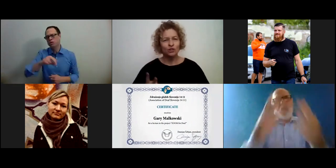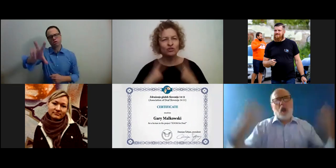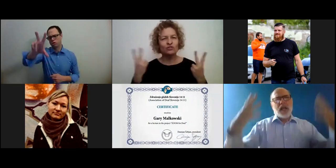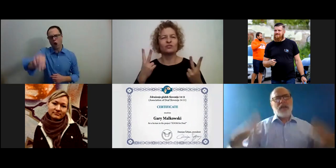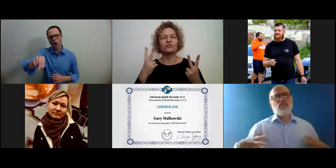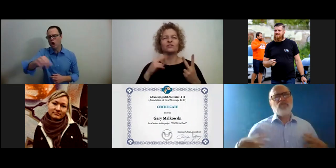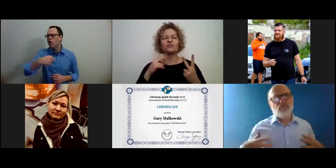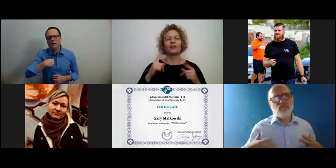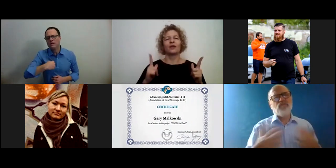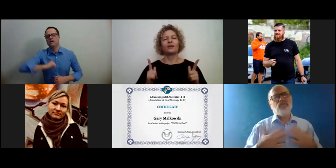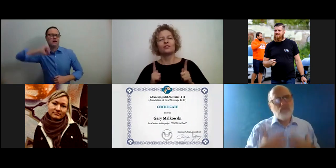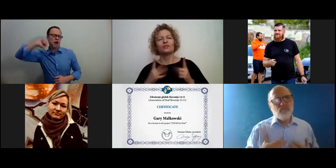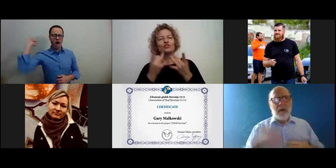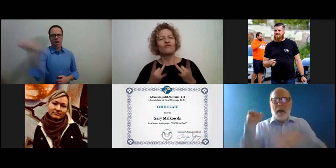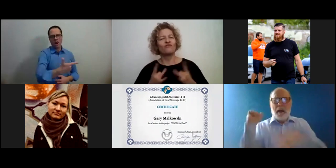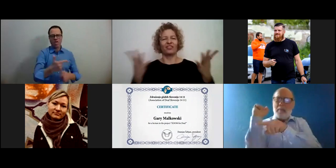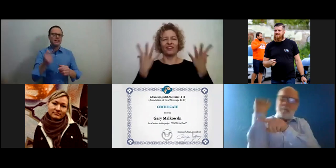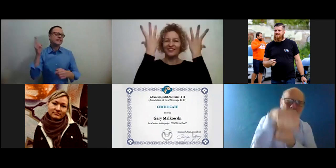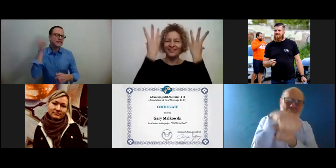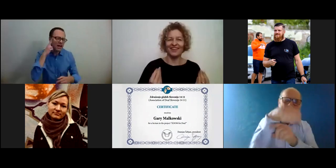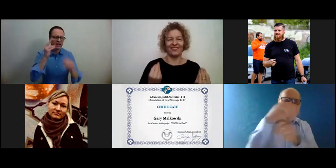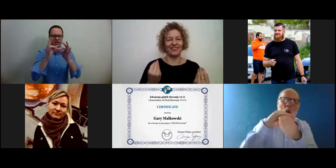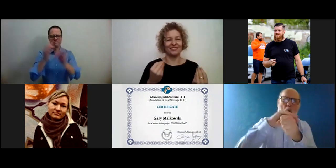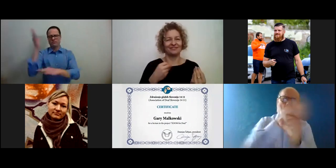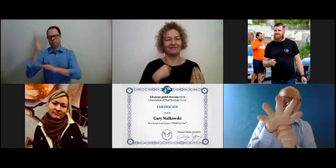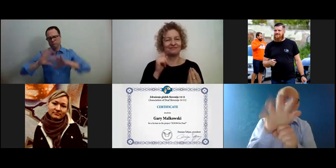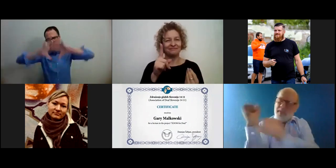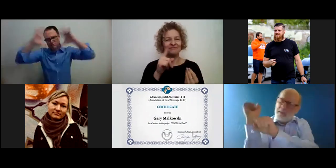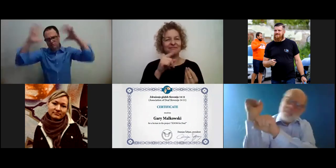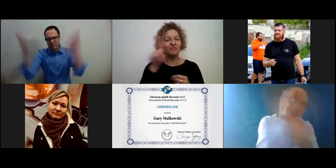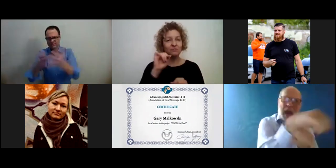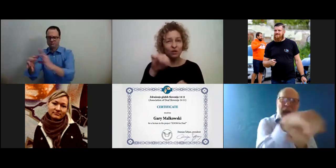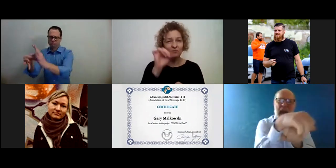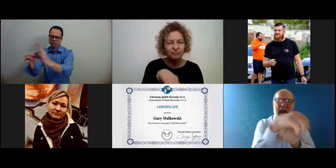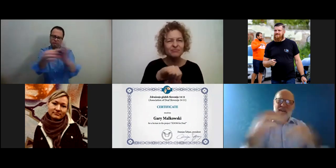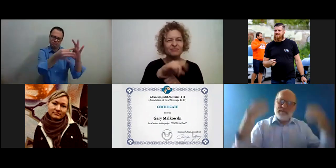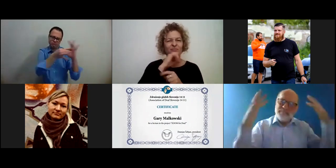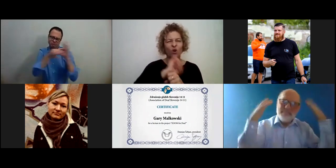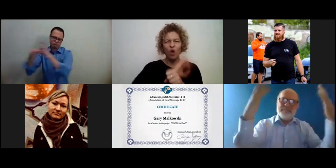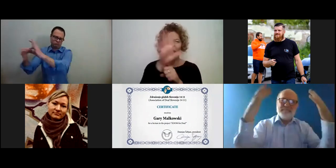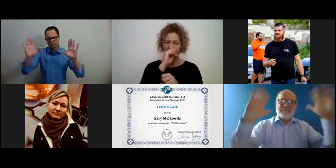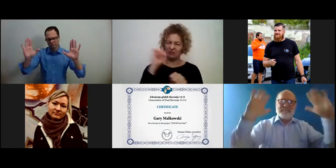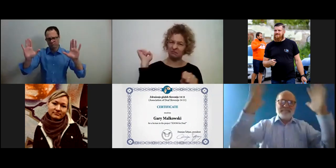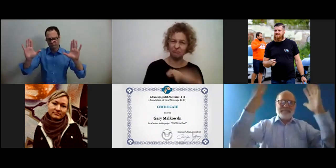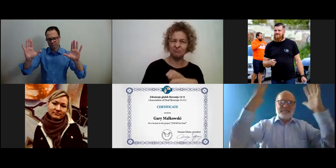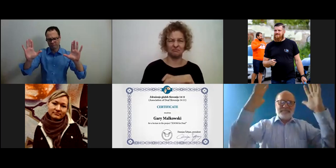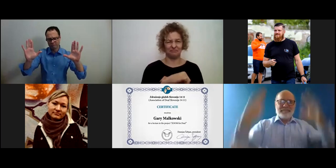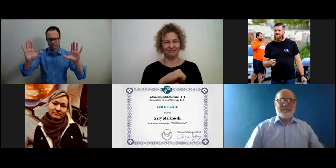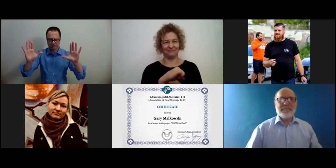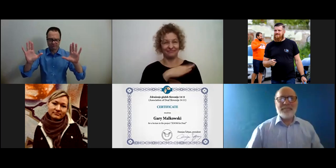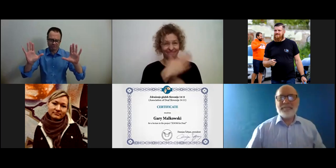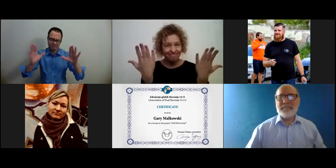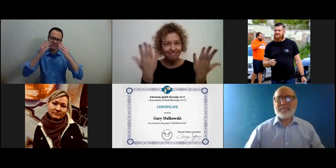happy. And thank you, Gary. You all. And not just me, all of us, deaf presenters,